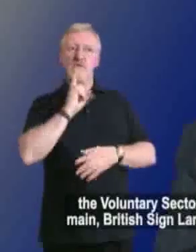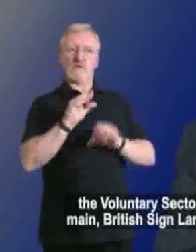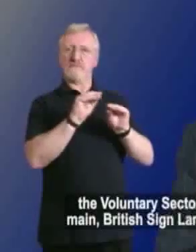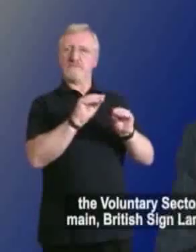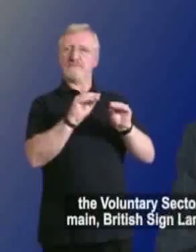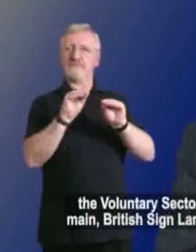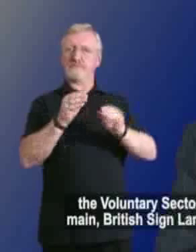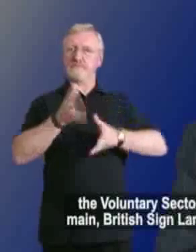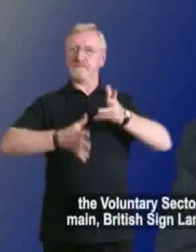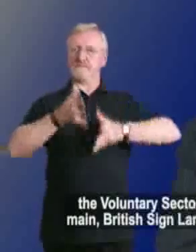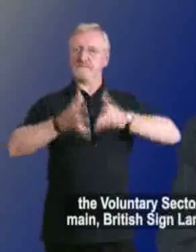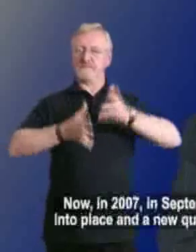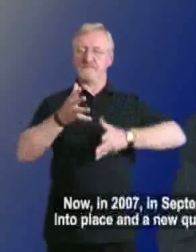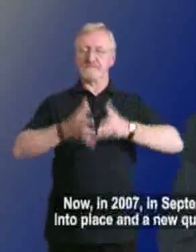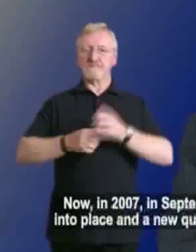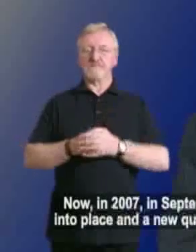students.